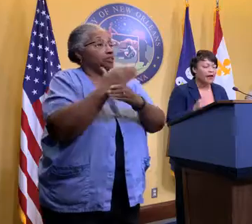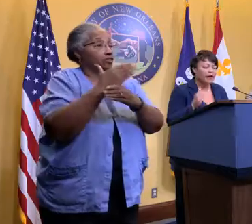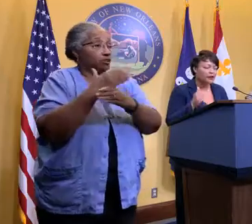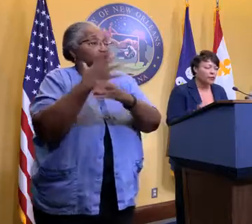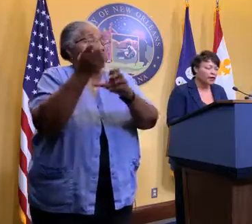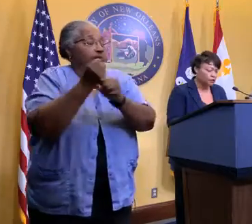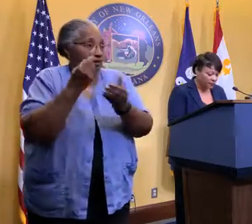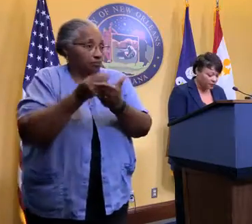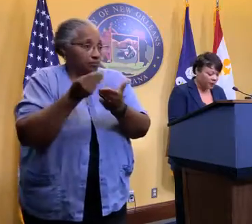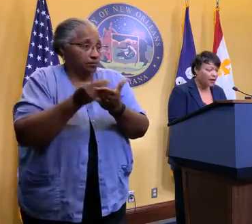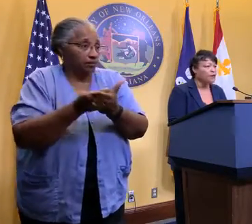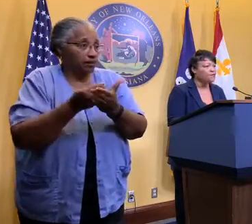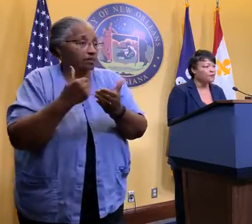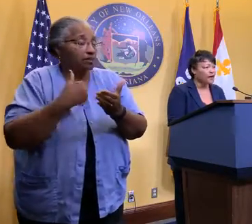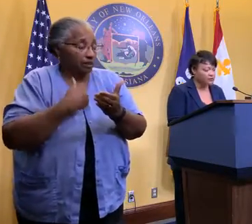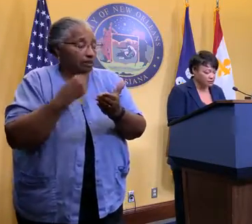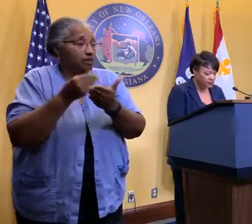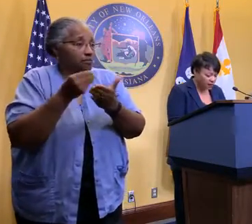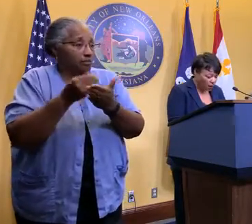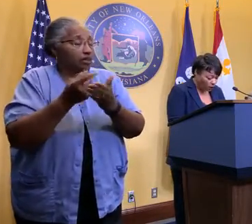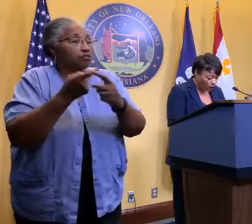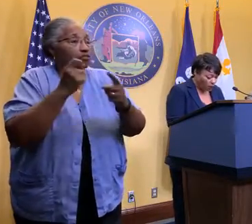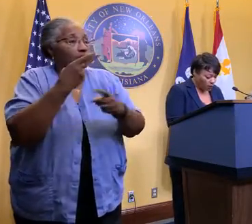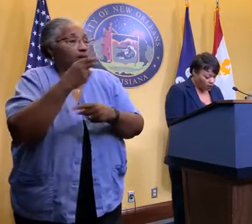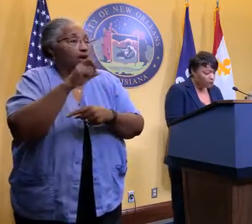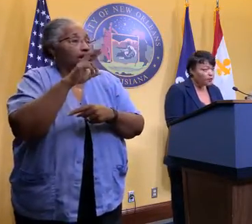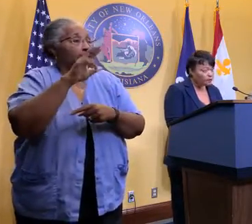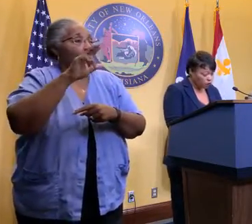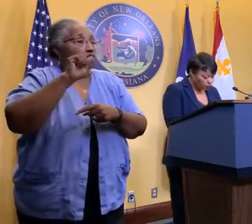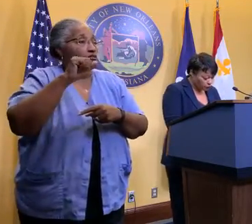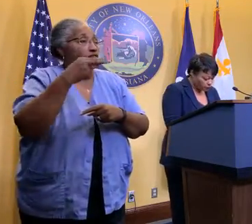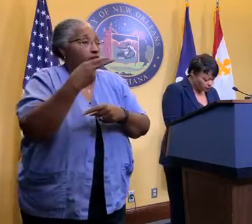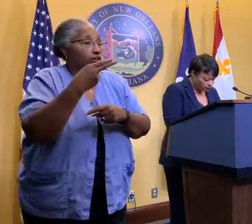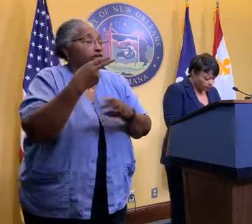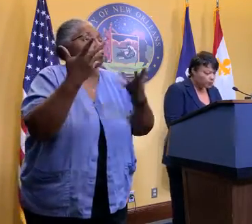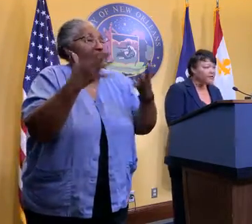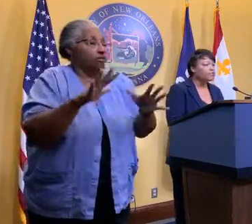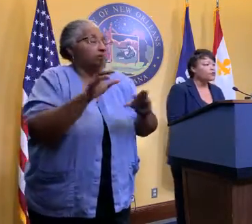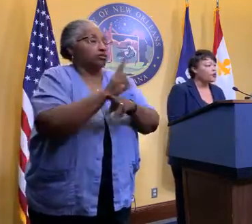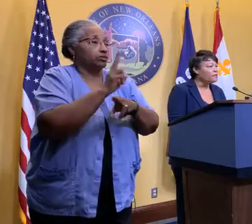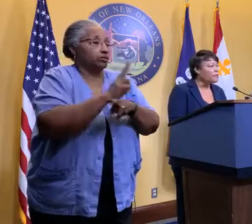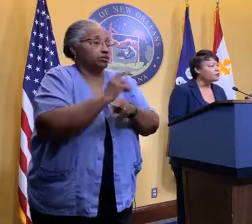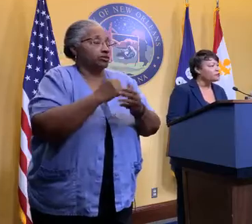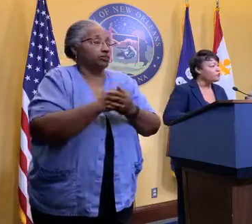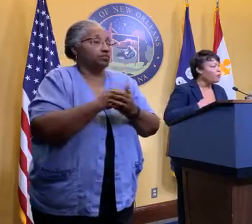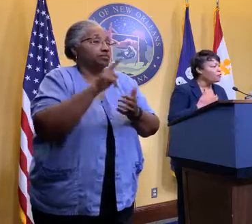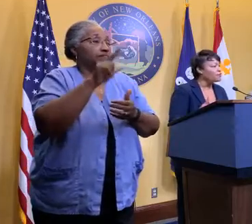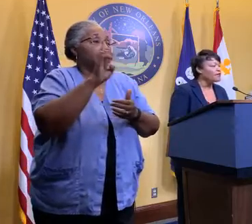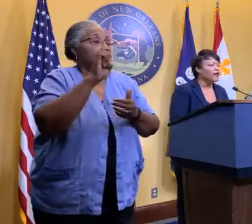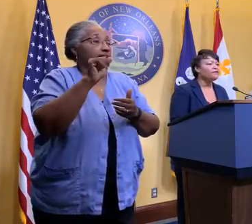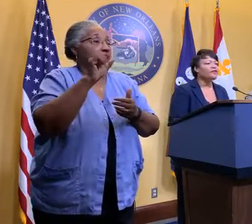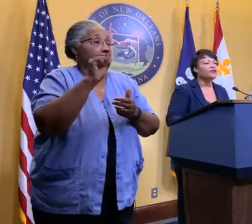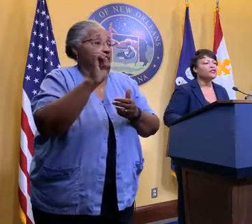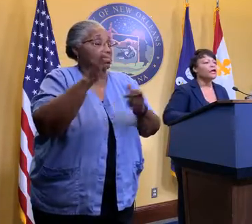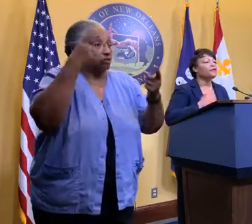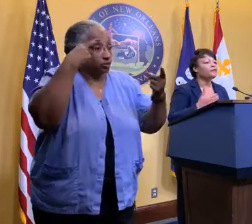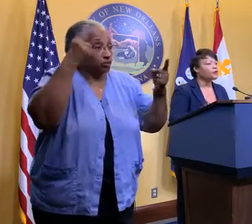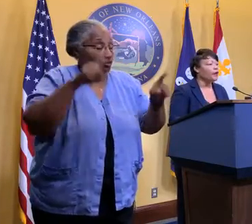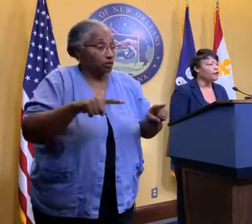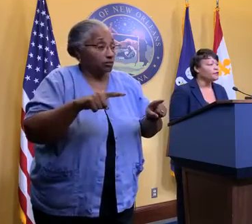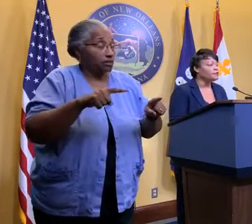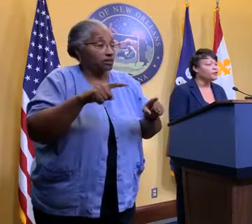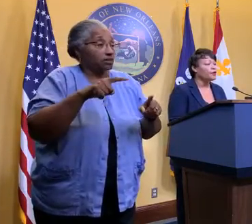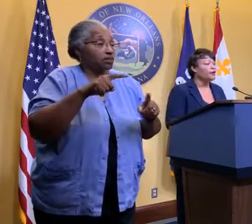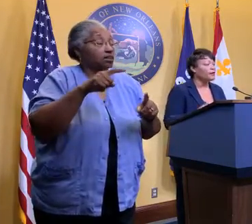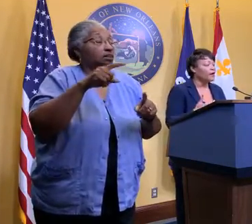those dollars. We had a great little settlement come in from Harris Casino that we've used. Lease agreements, you've heard me say, even the